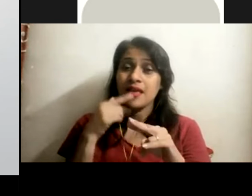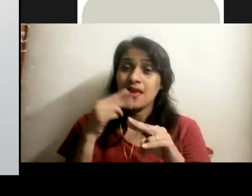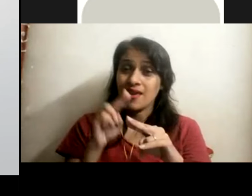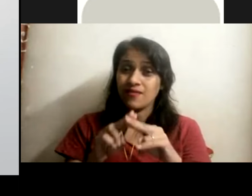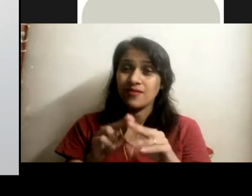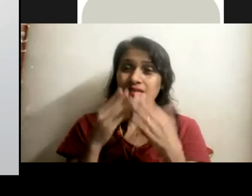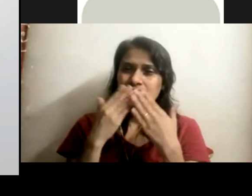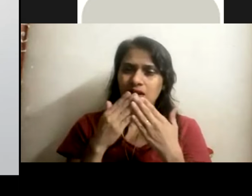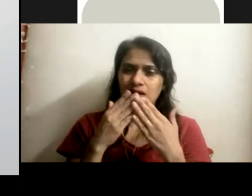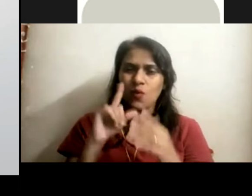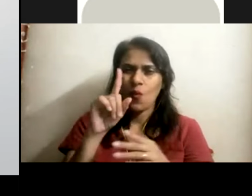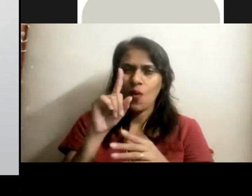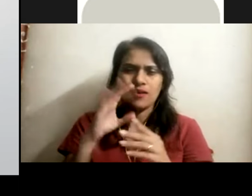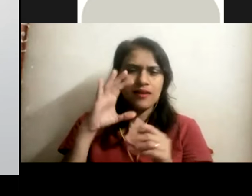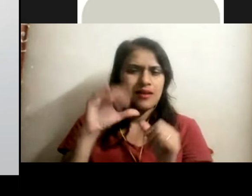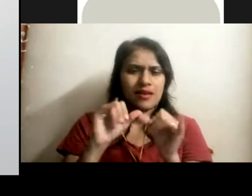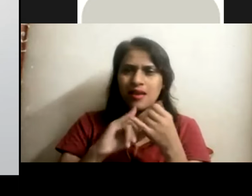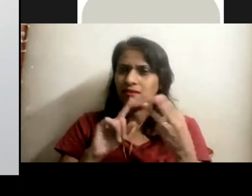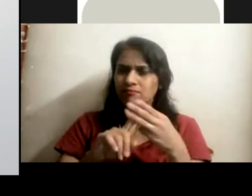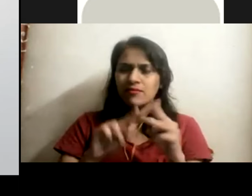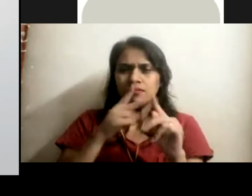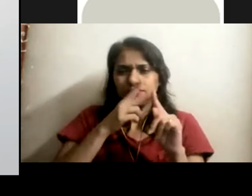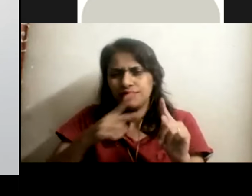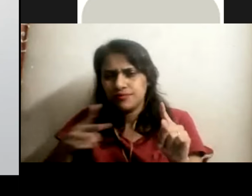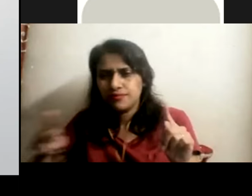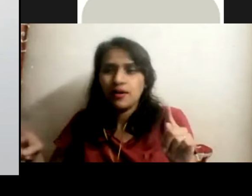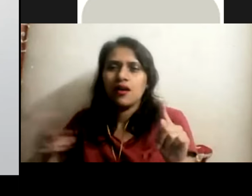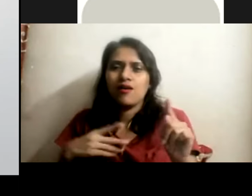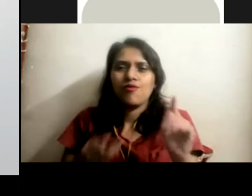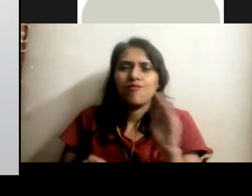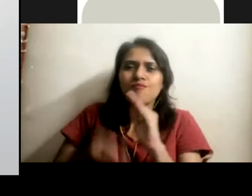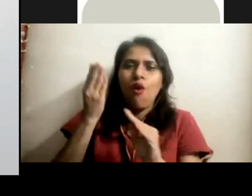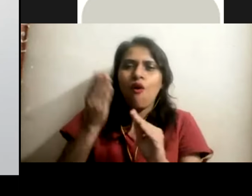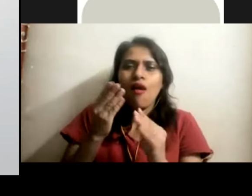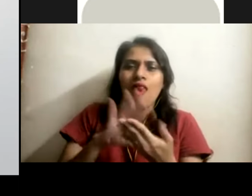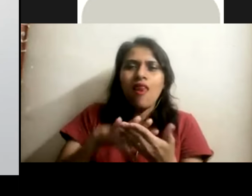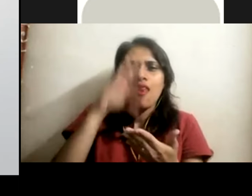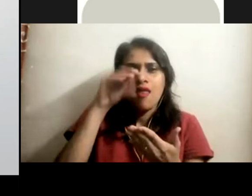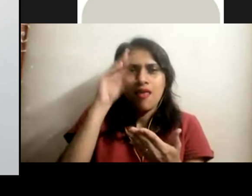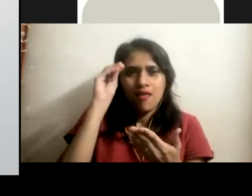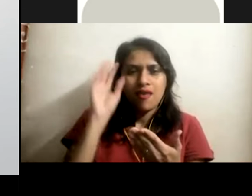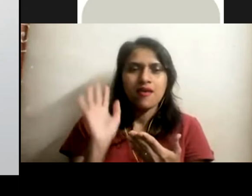one cases, it might be an across case. Usually any